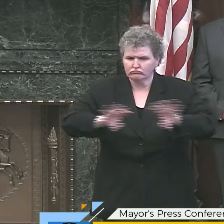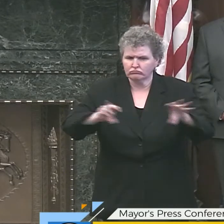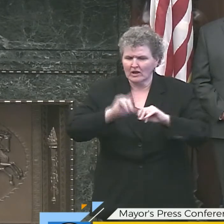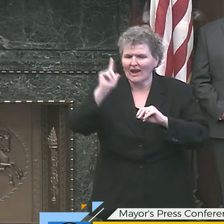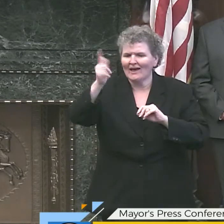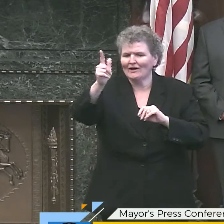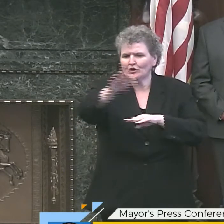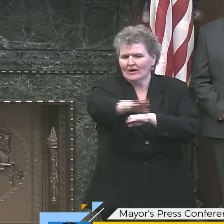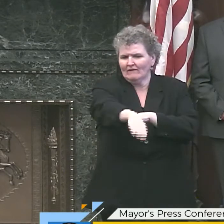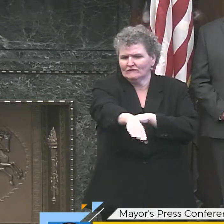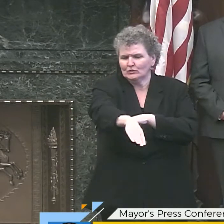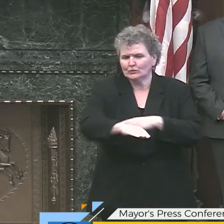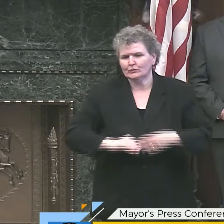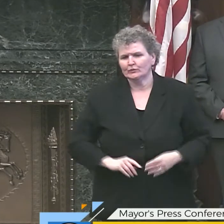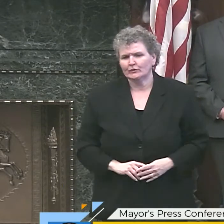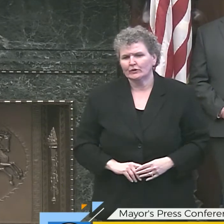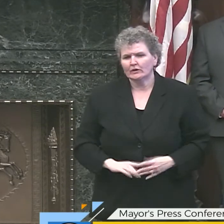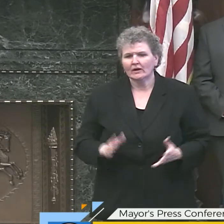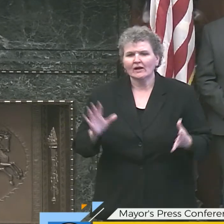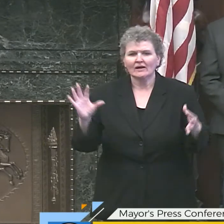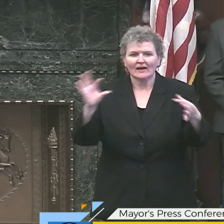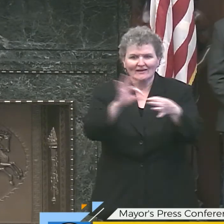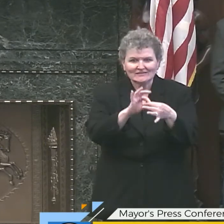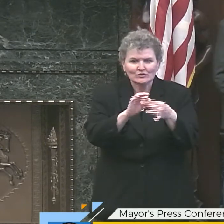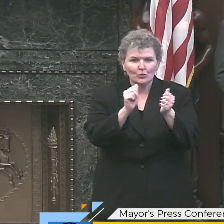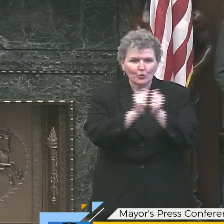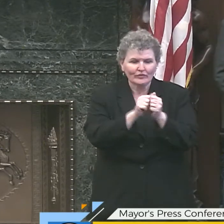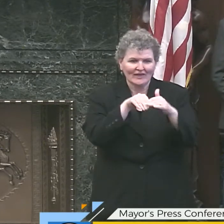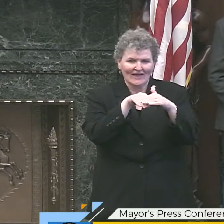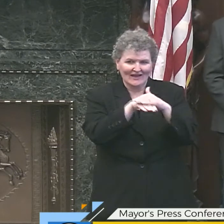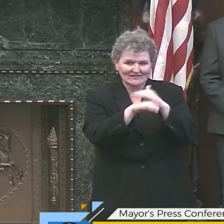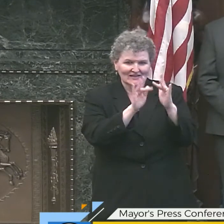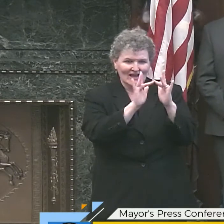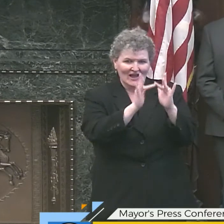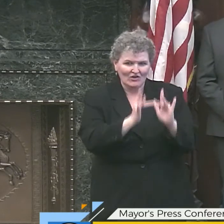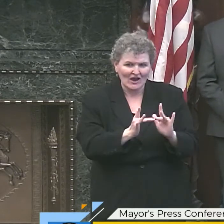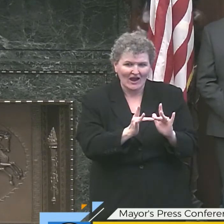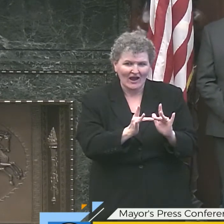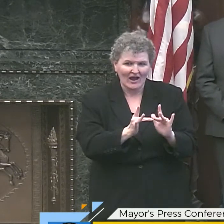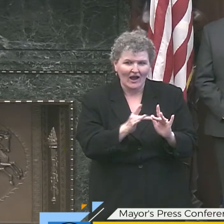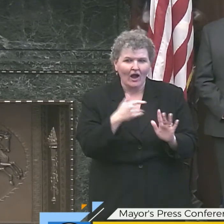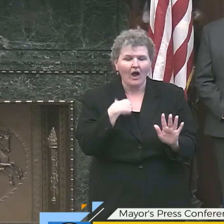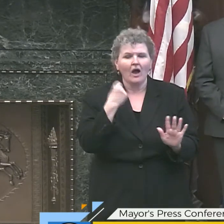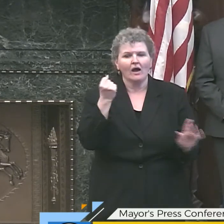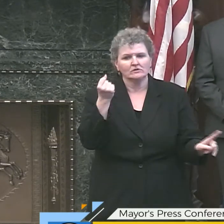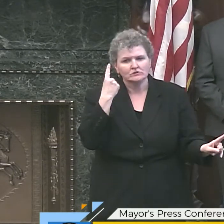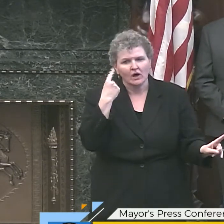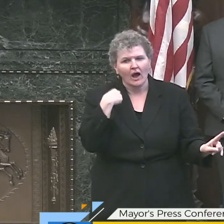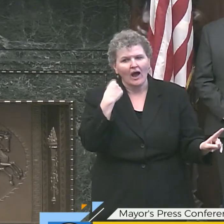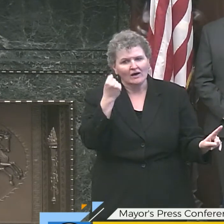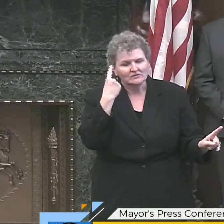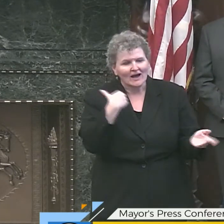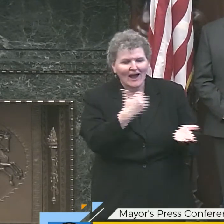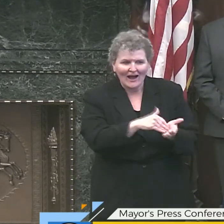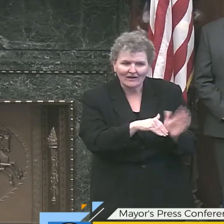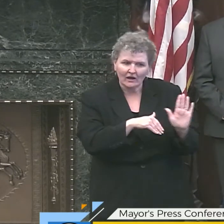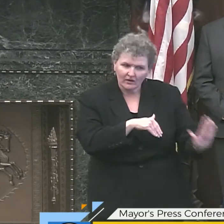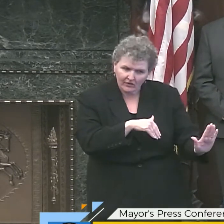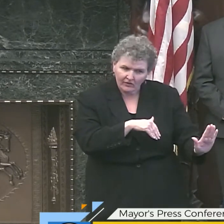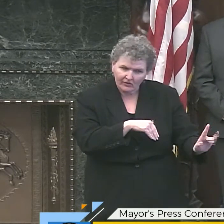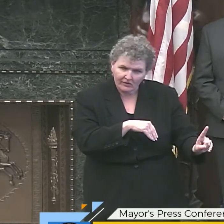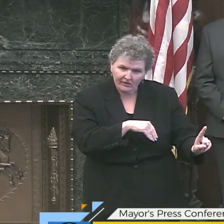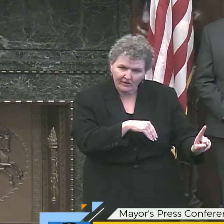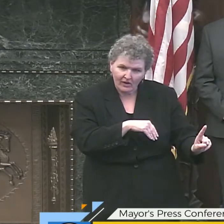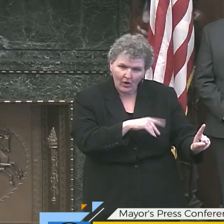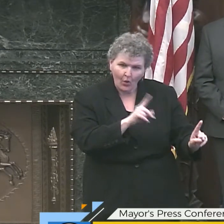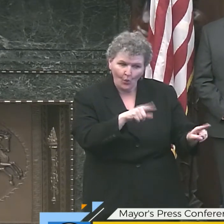internet access, connectivity for families, as opposed yes, to Dale, I understand. Again, we rolled